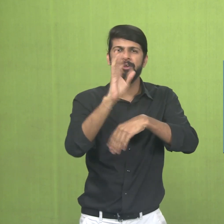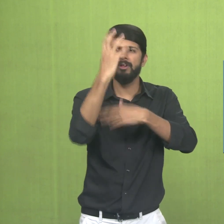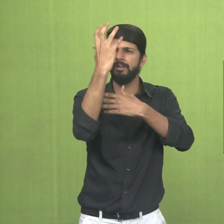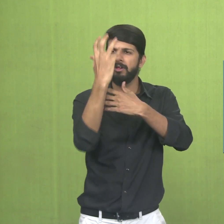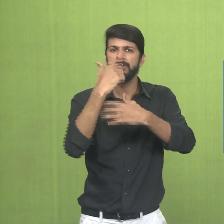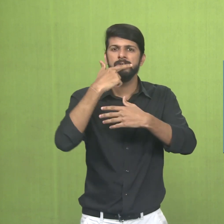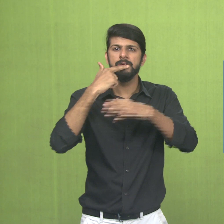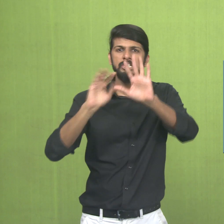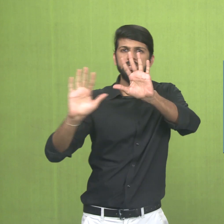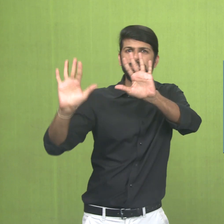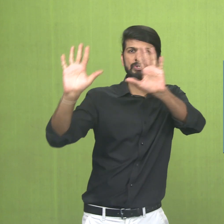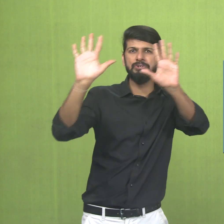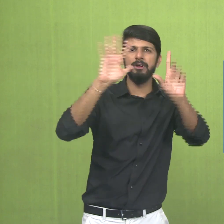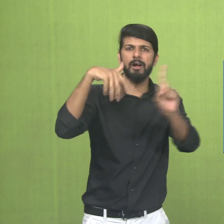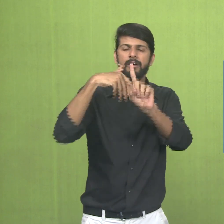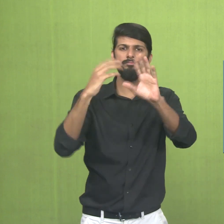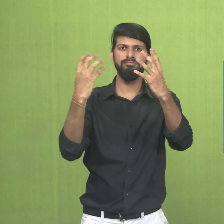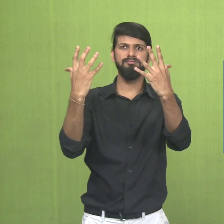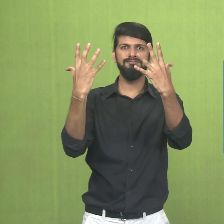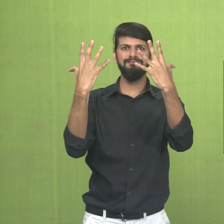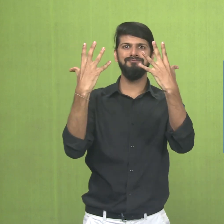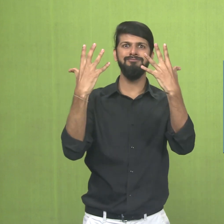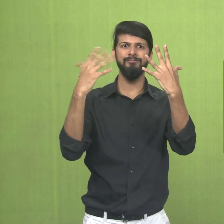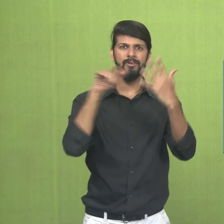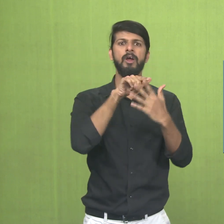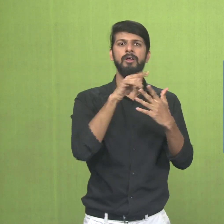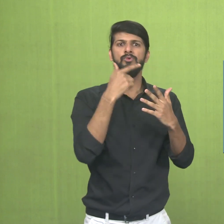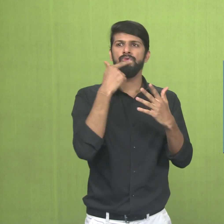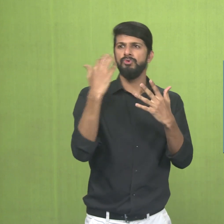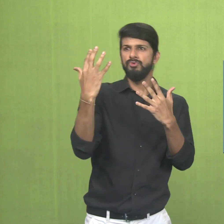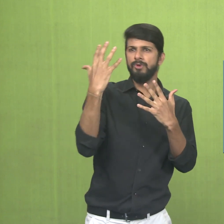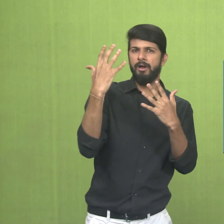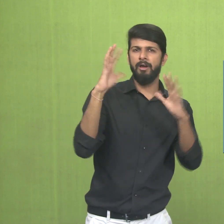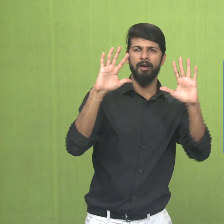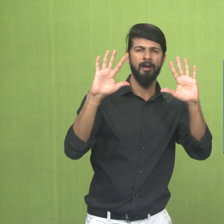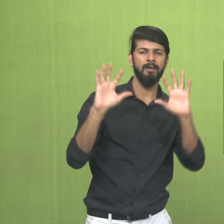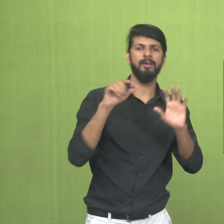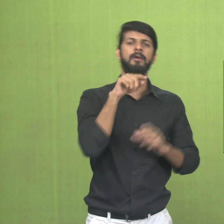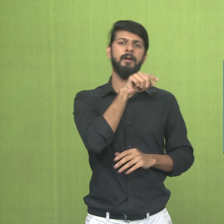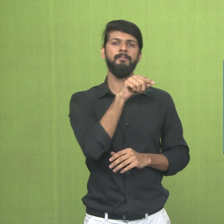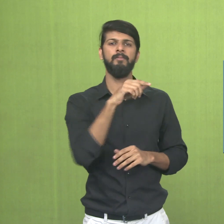where it's almost about to be sunset, and the rays of the sun at that time look very